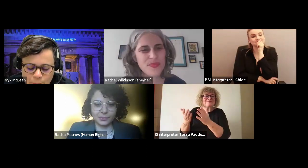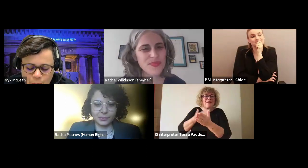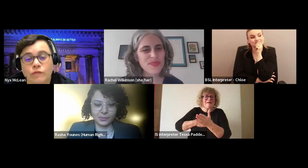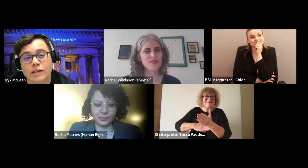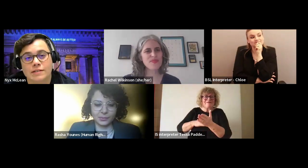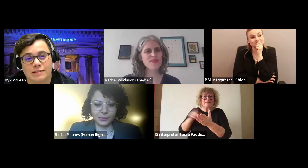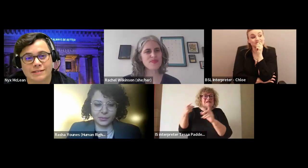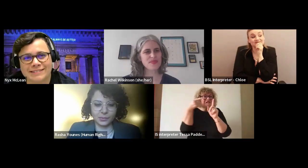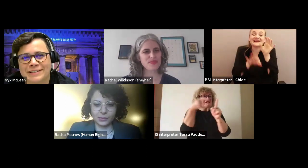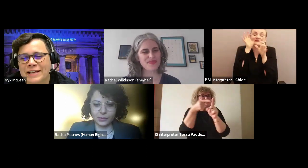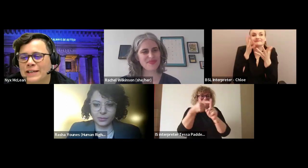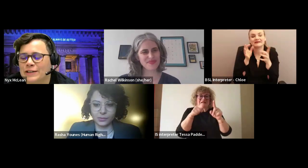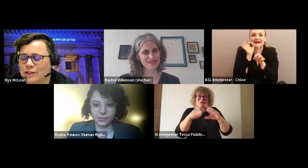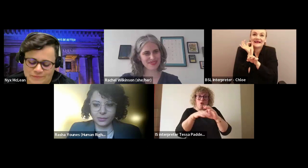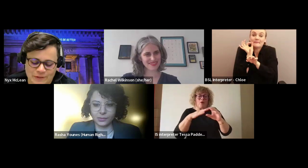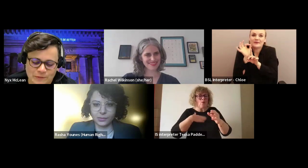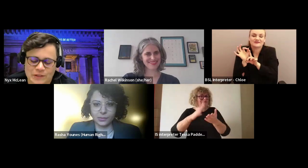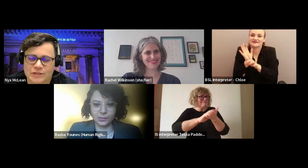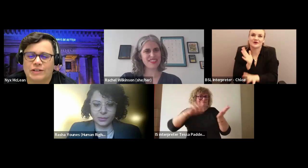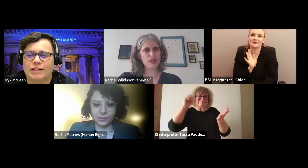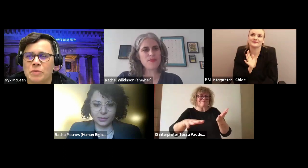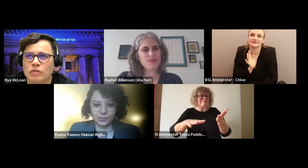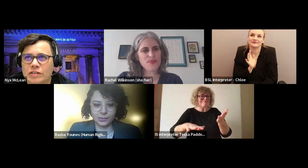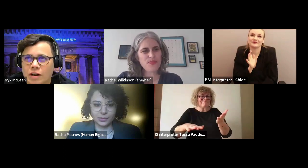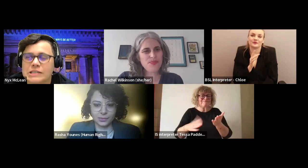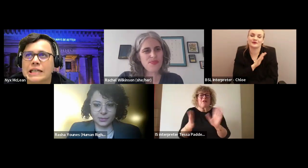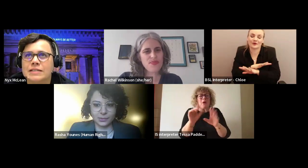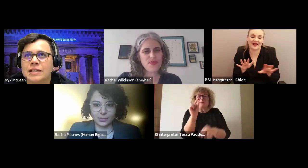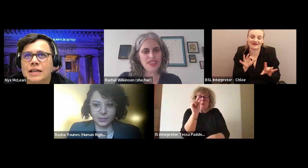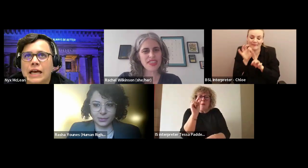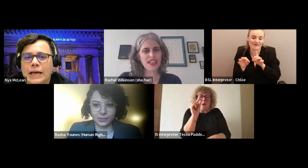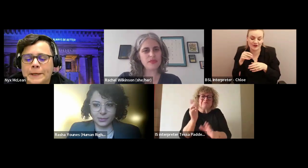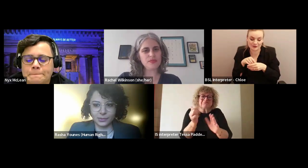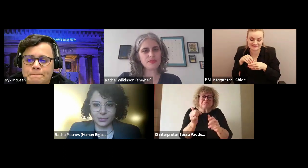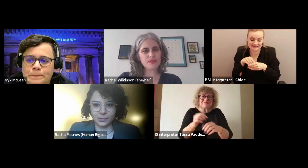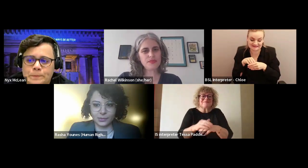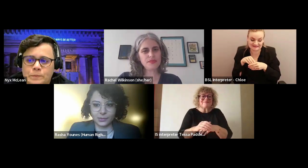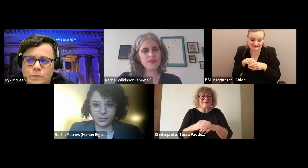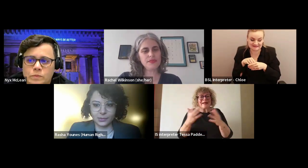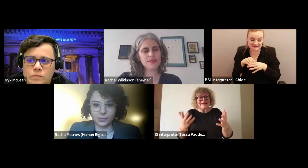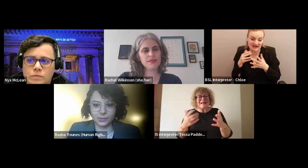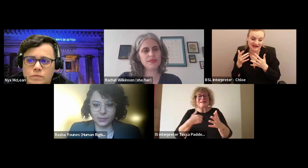a perfect, no, we do not have a perfect context.